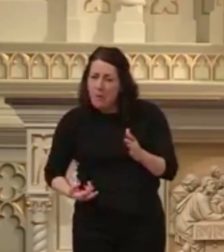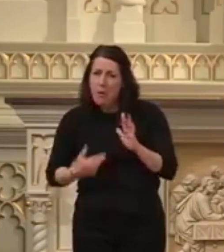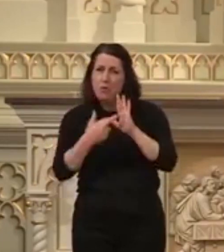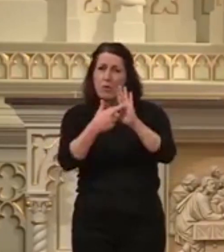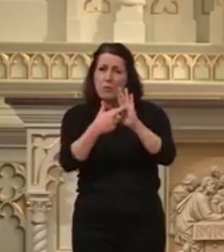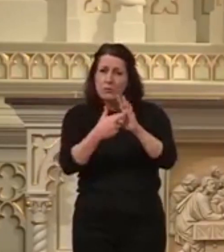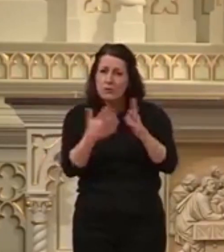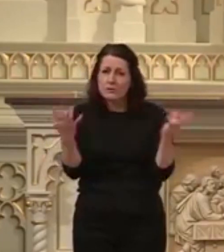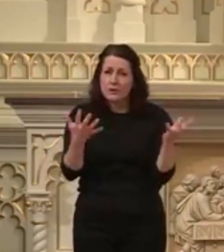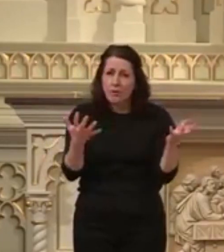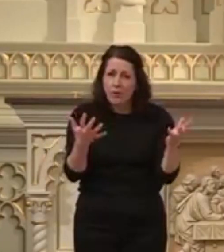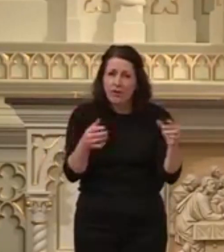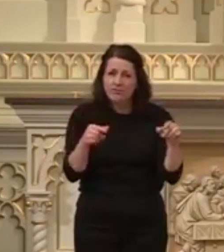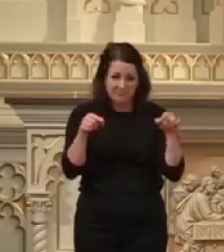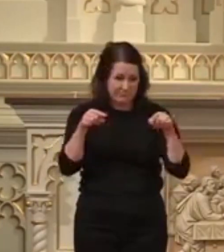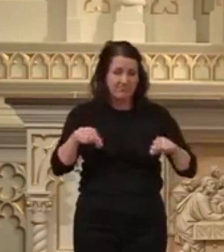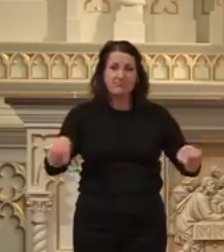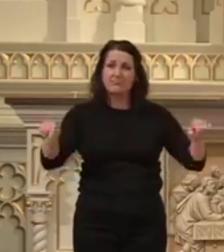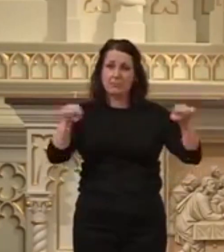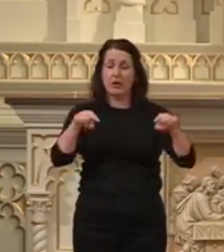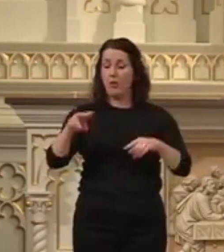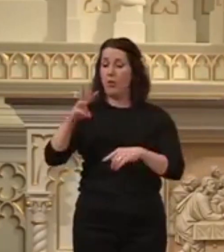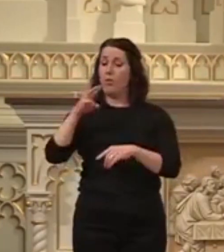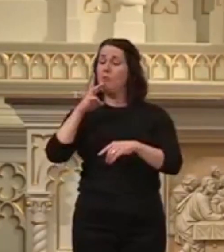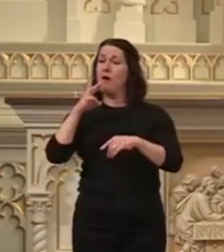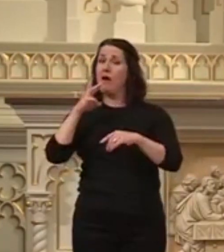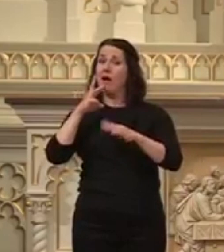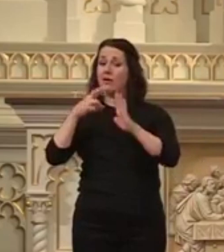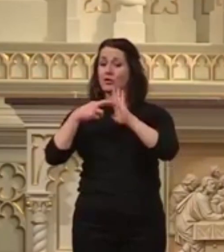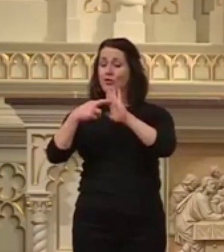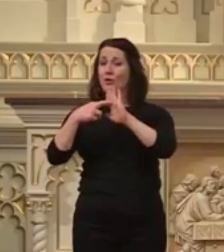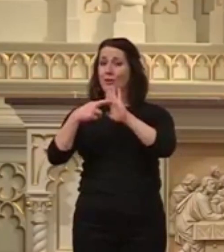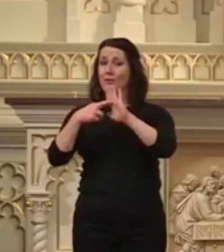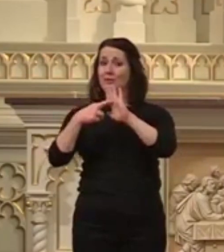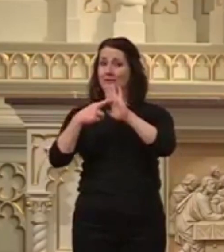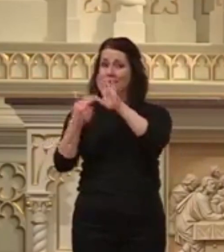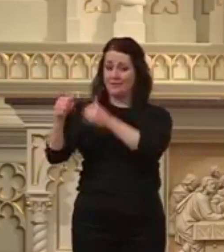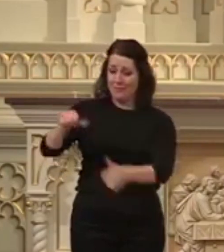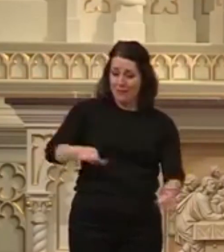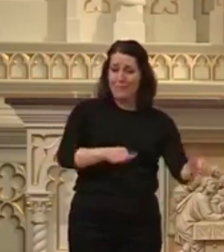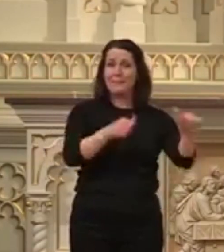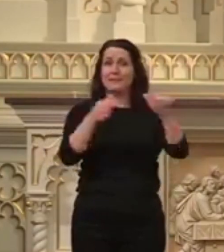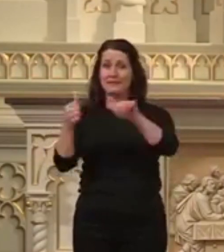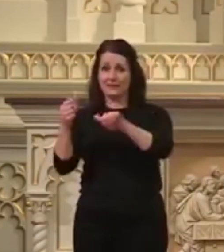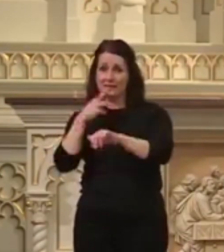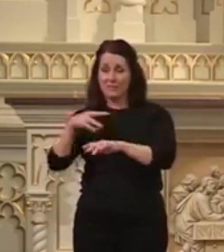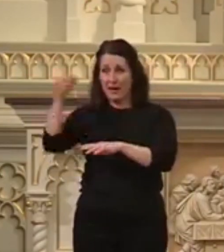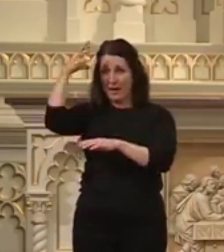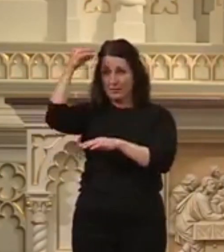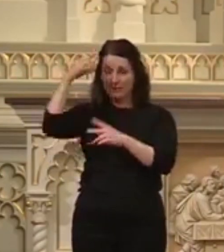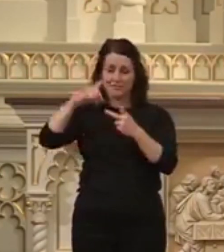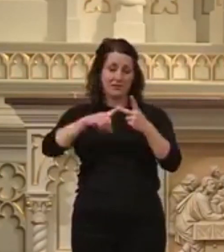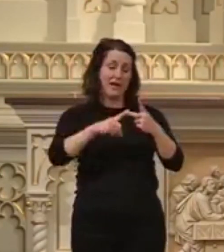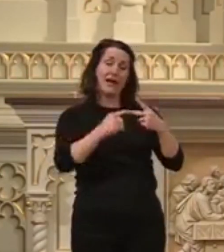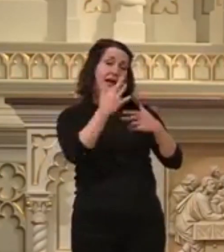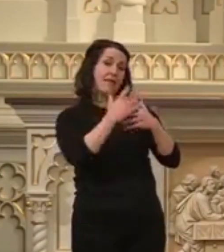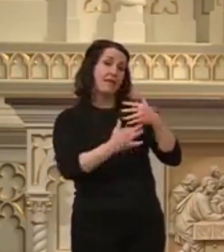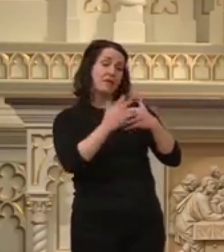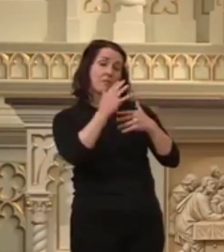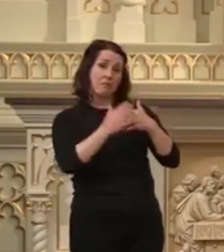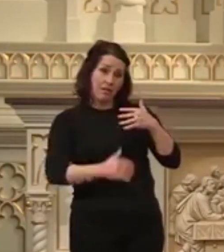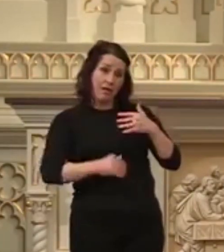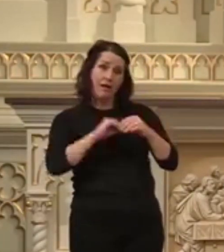the church. Water represents baptism. And the blood, of course,